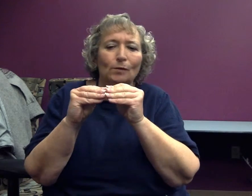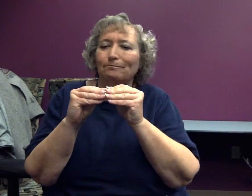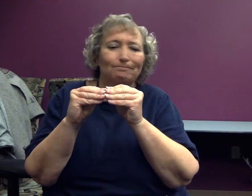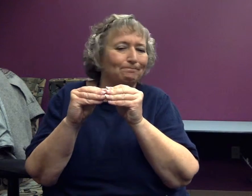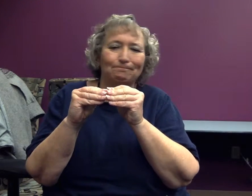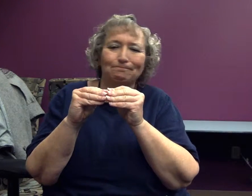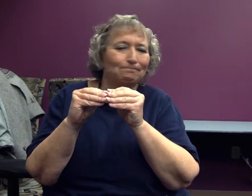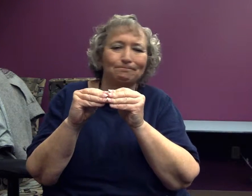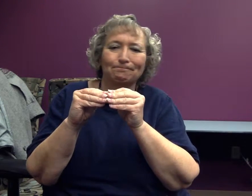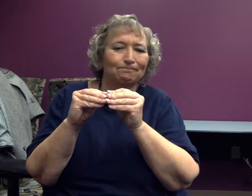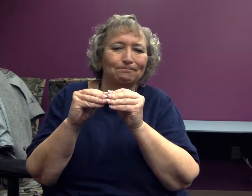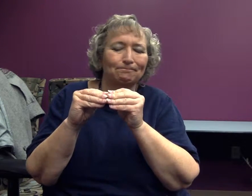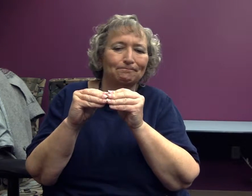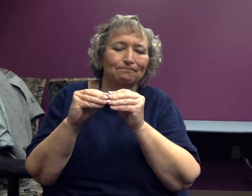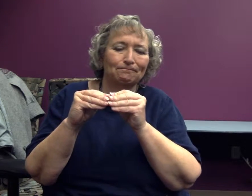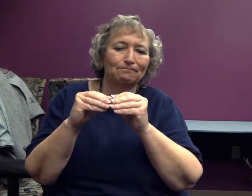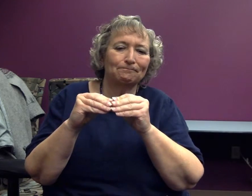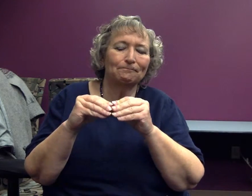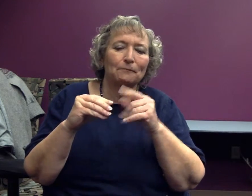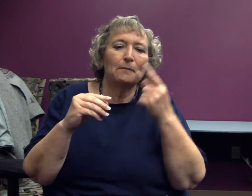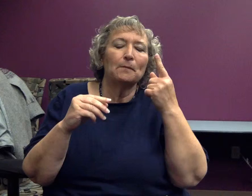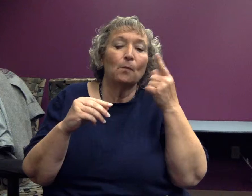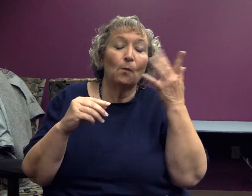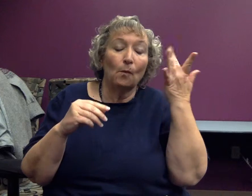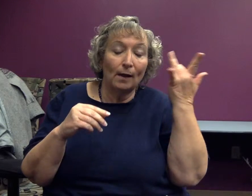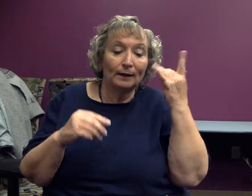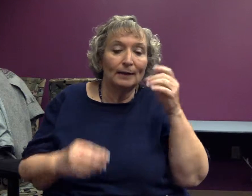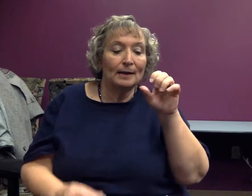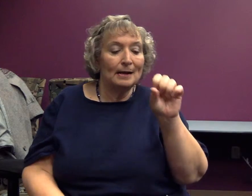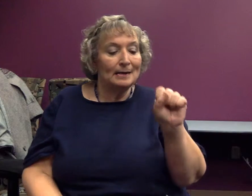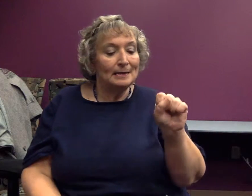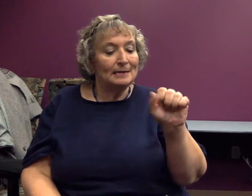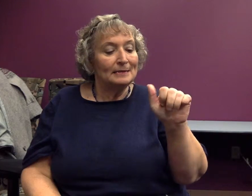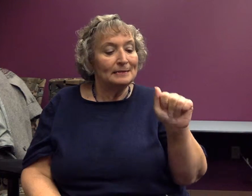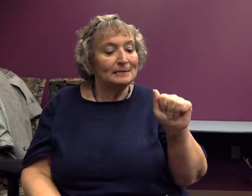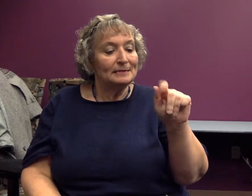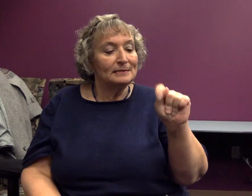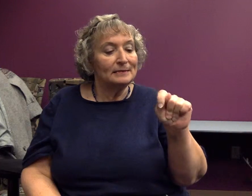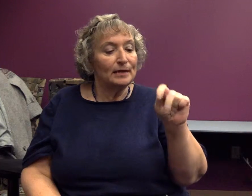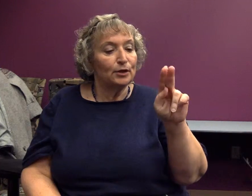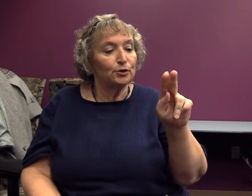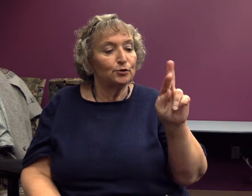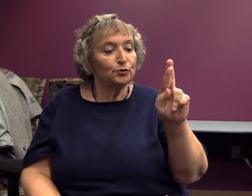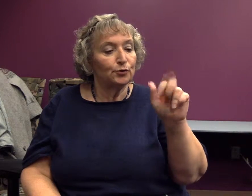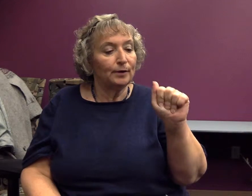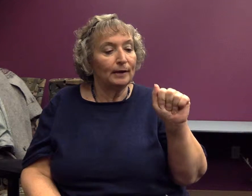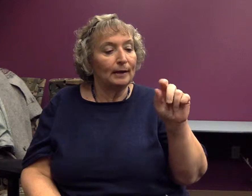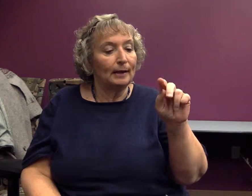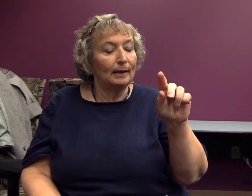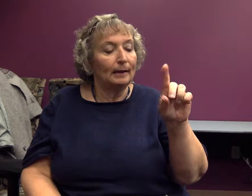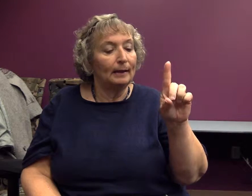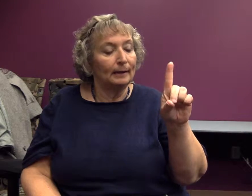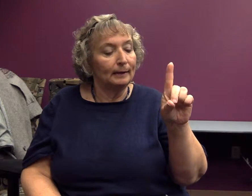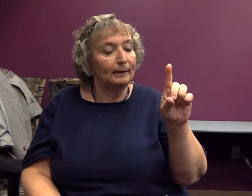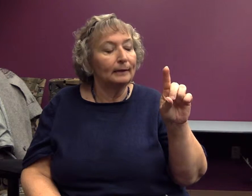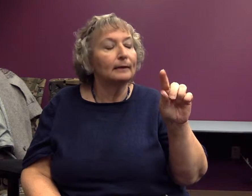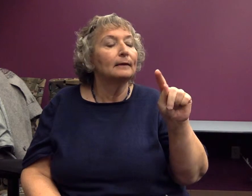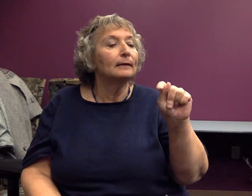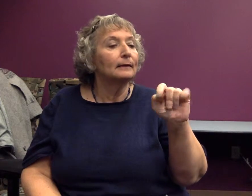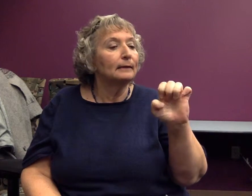And once it gets it saturated, it can't hold anymore. And it gets to the point where it's saturated and hold it up, what will it probably do? It's going to drip.